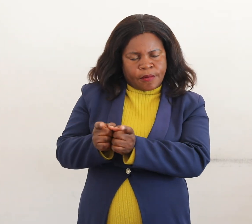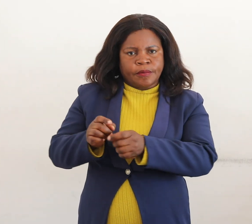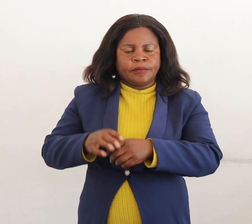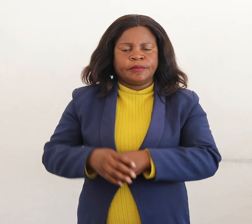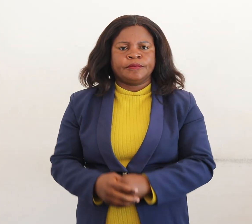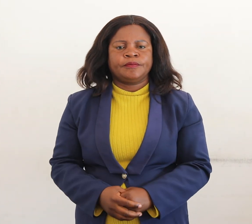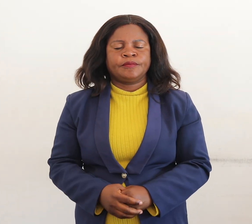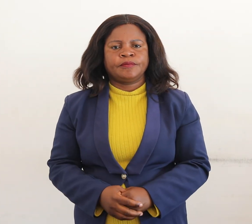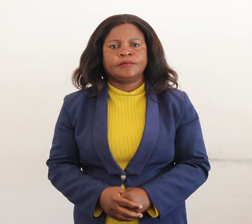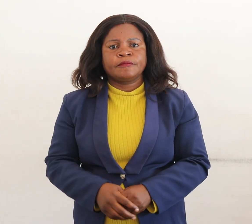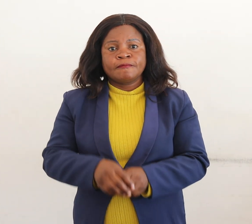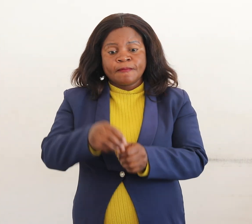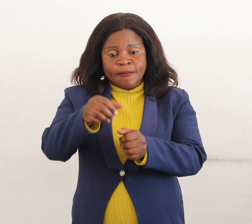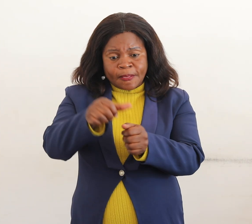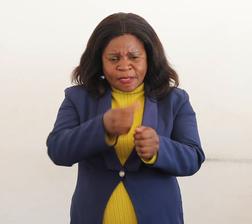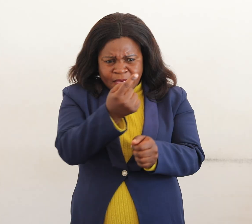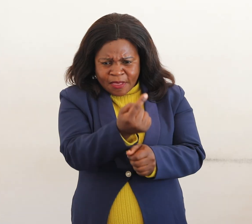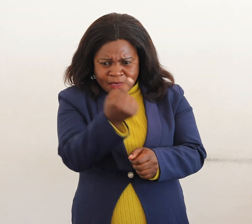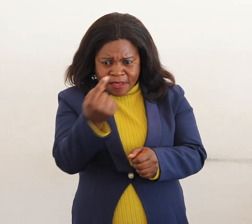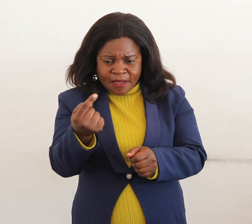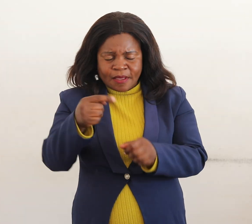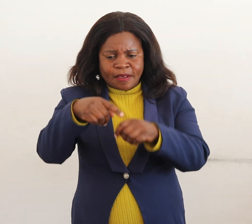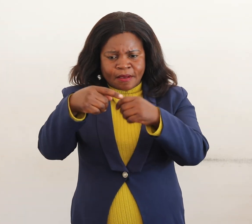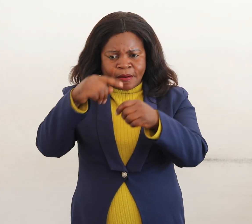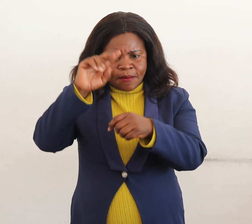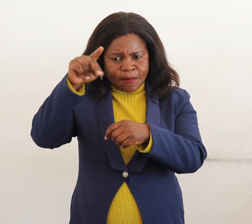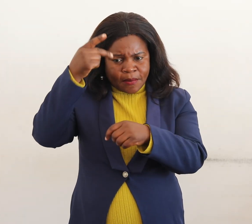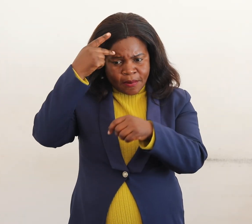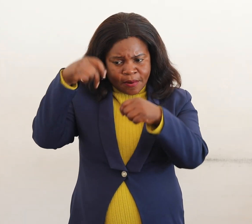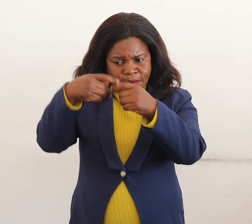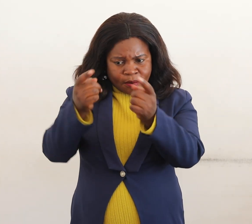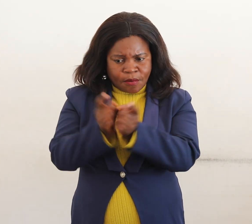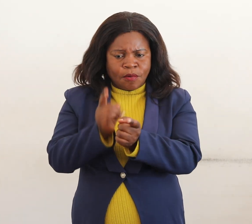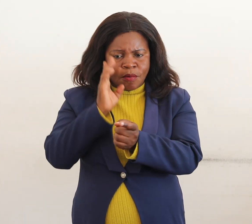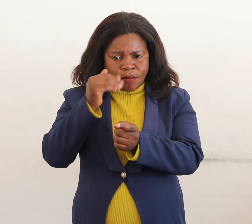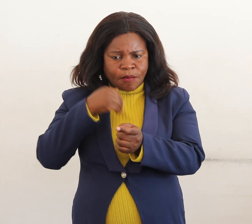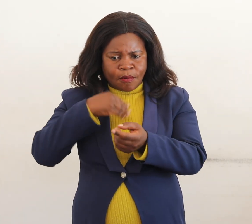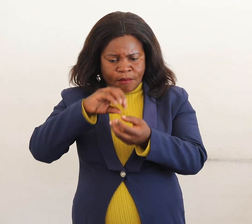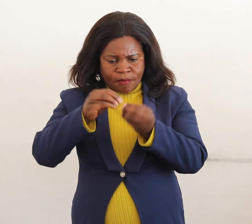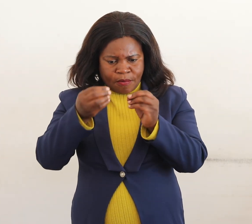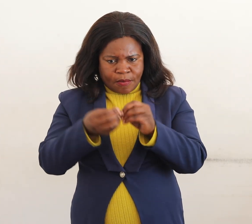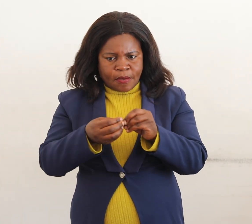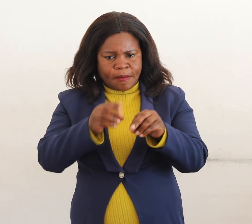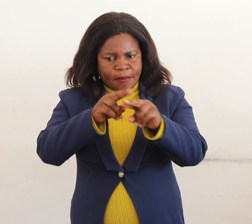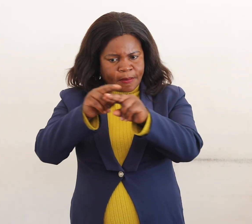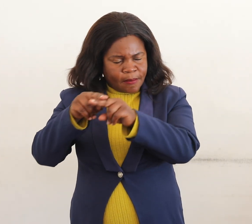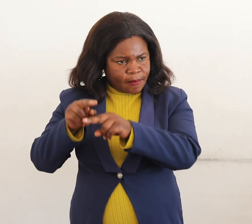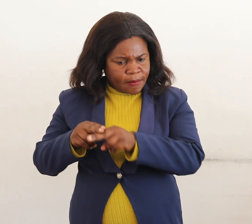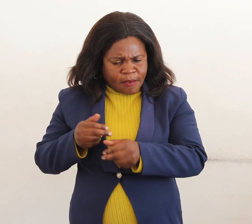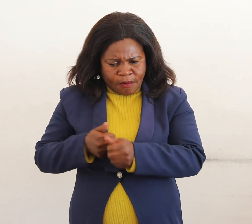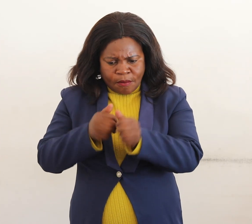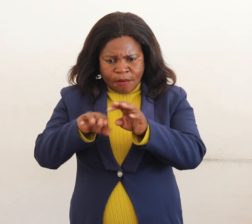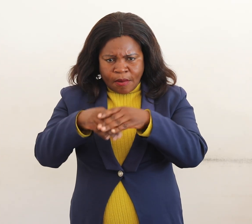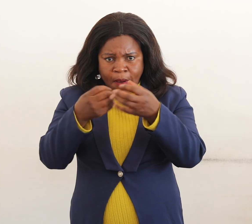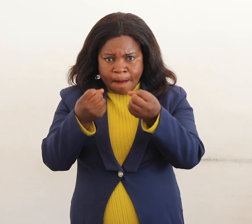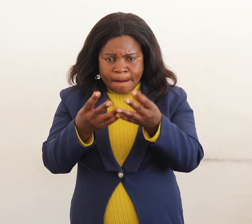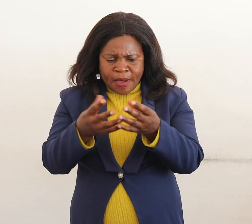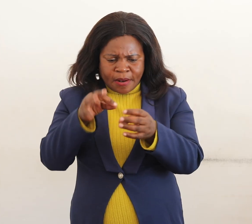Each political party will get a number of these seats based on how many votes it received